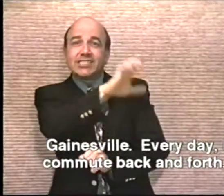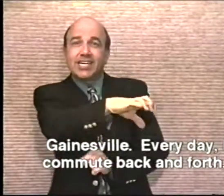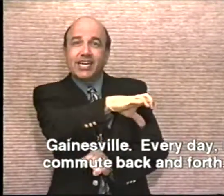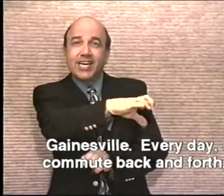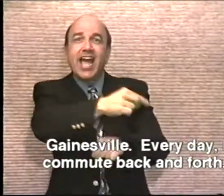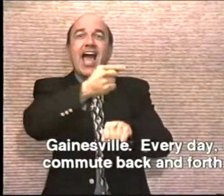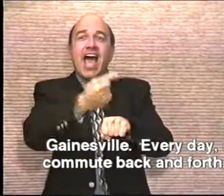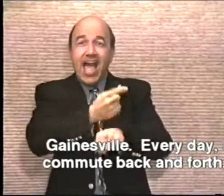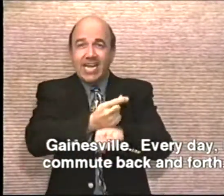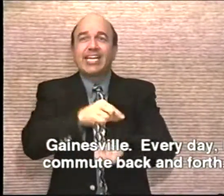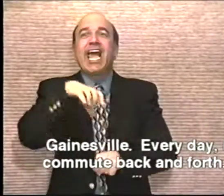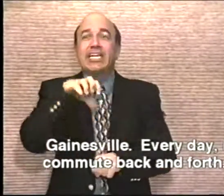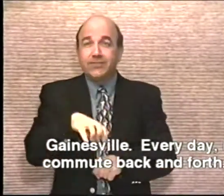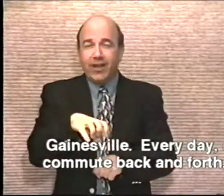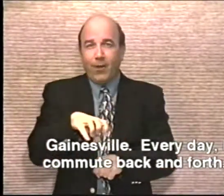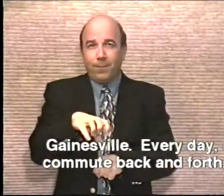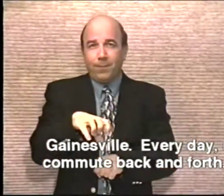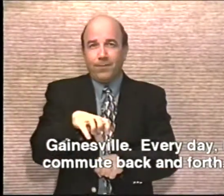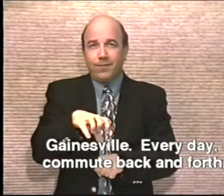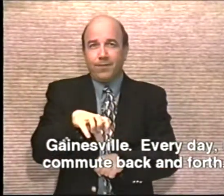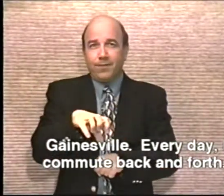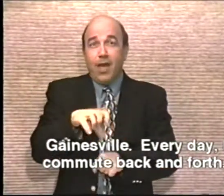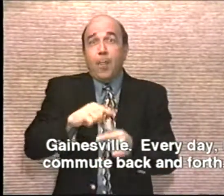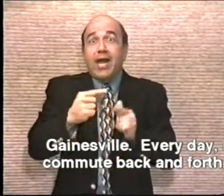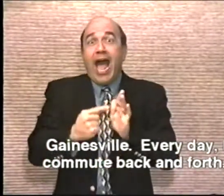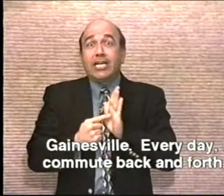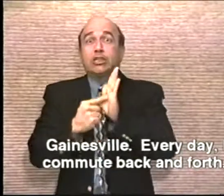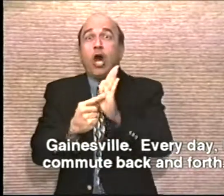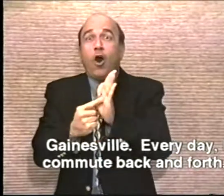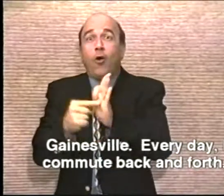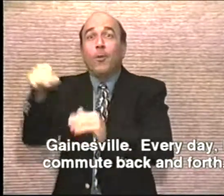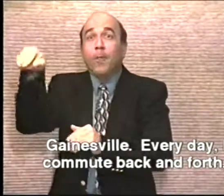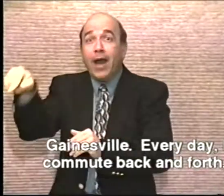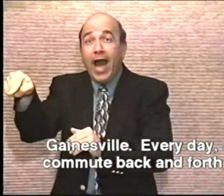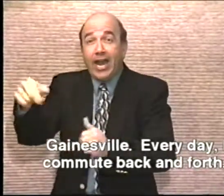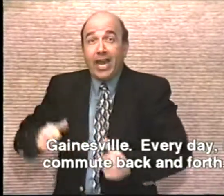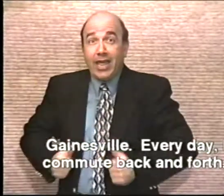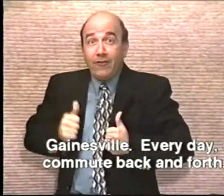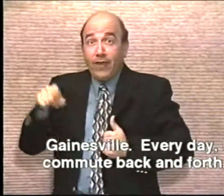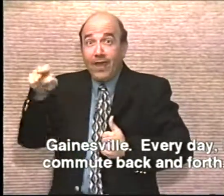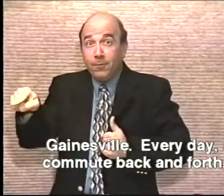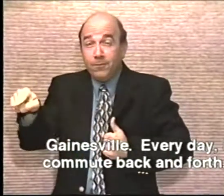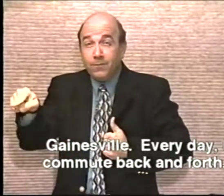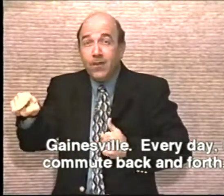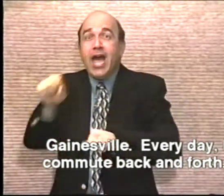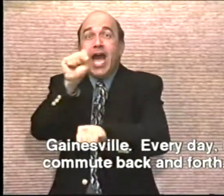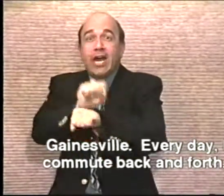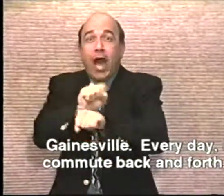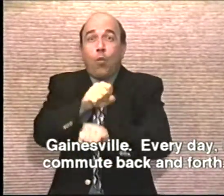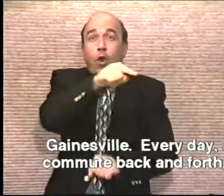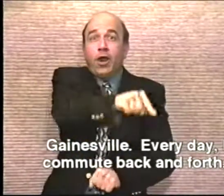Augustine, and Gainesville. Then I show that I live there and I work